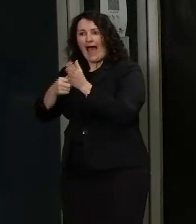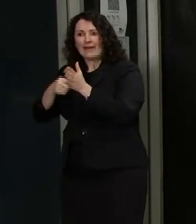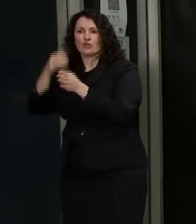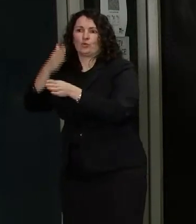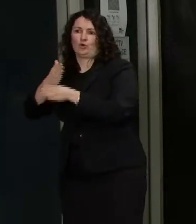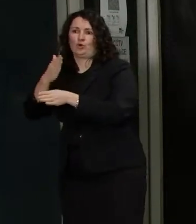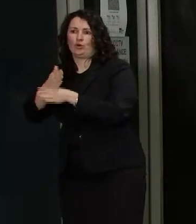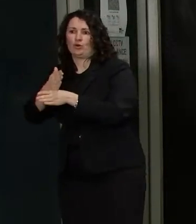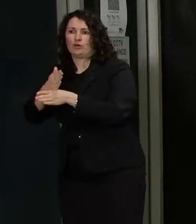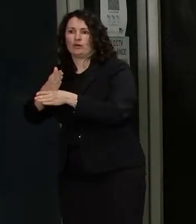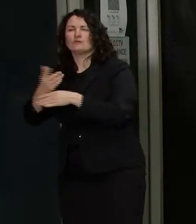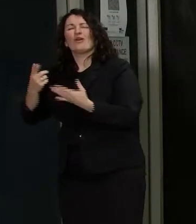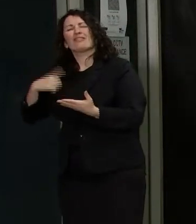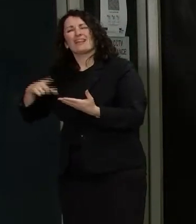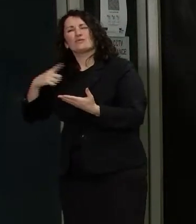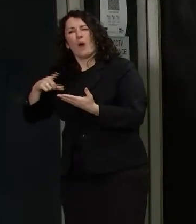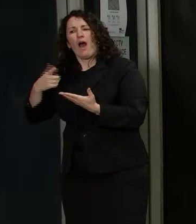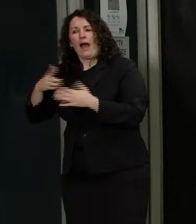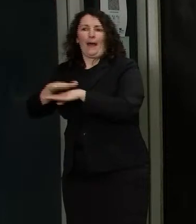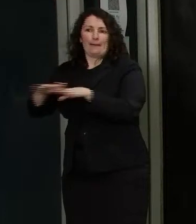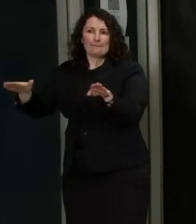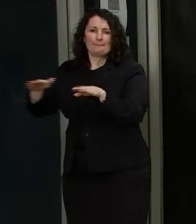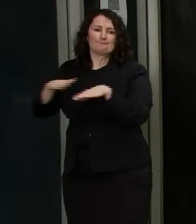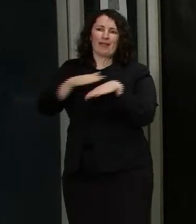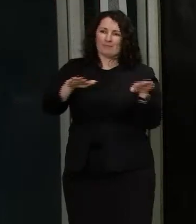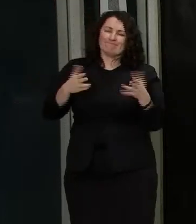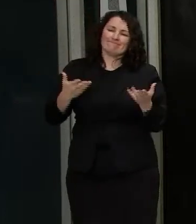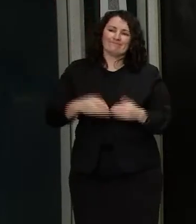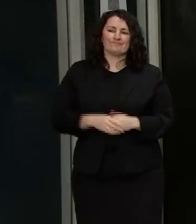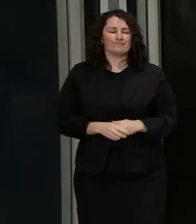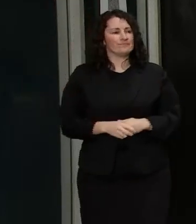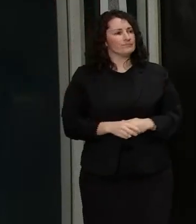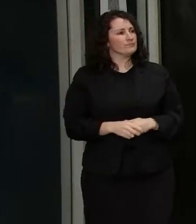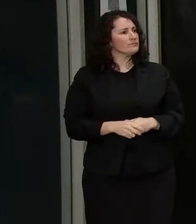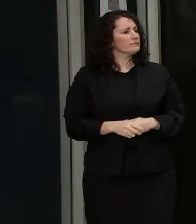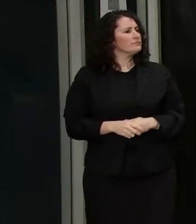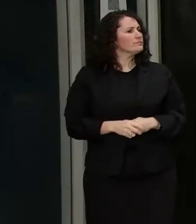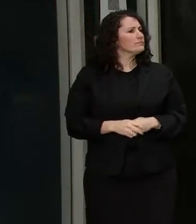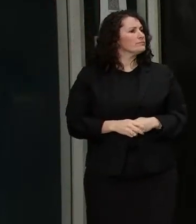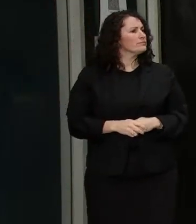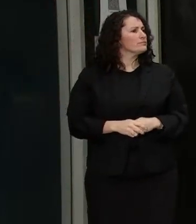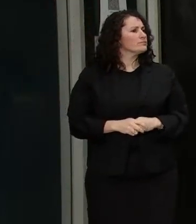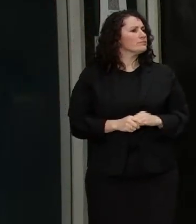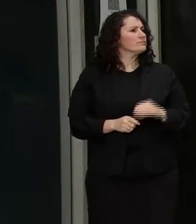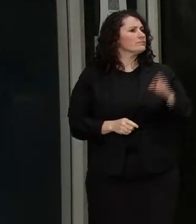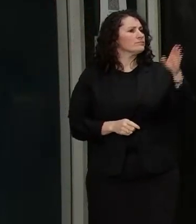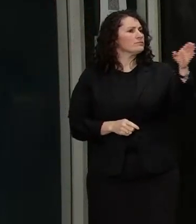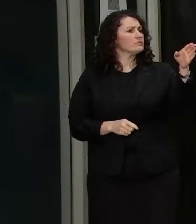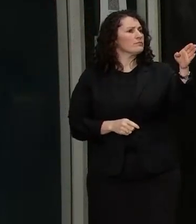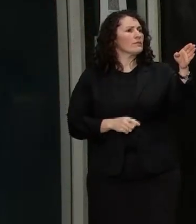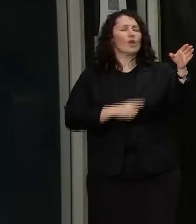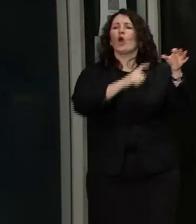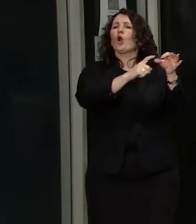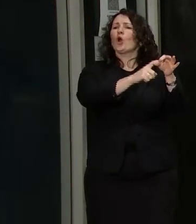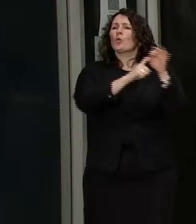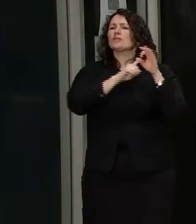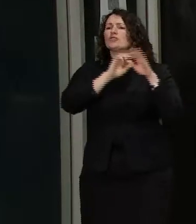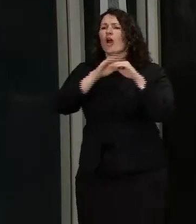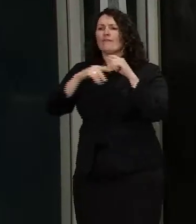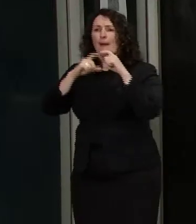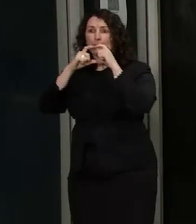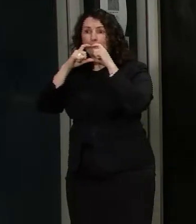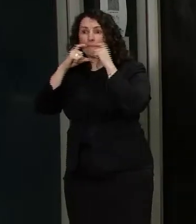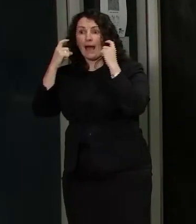again, but it's always based on public health advice. Sorry, Acting Premier, just to clarify, did the rule to keep masks on come from the Chief Health Officer or from